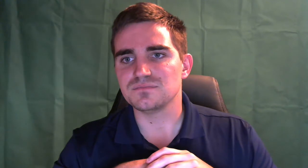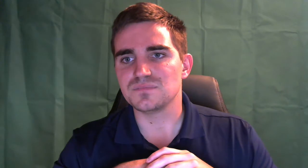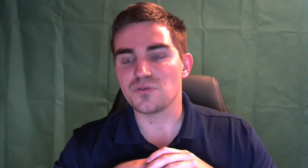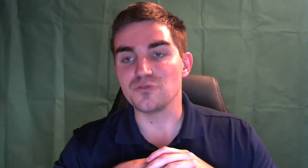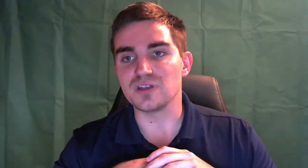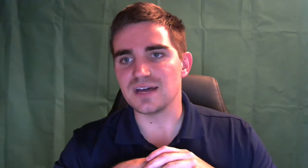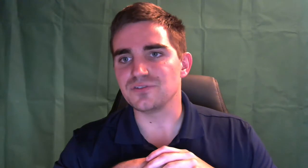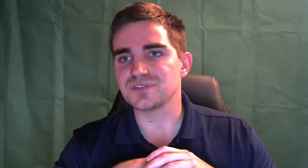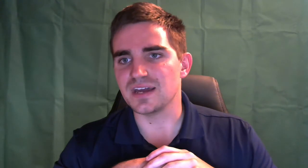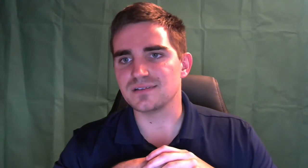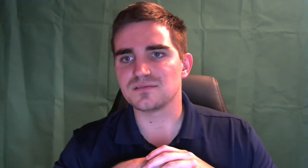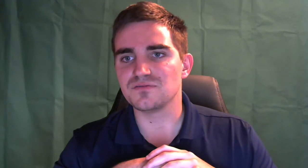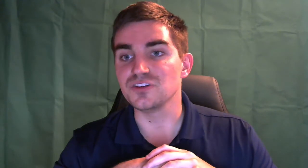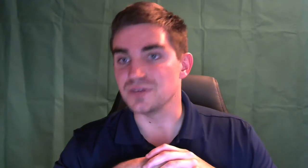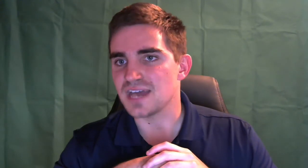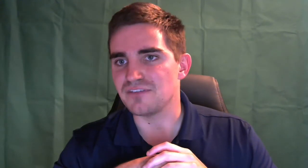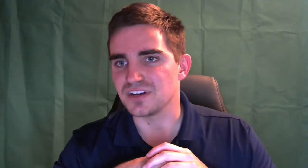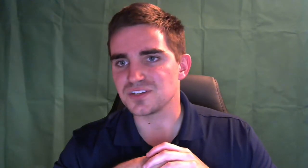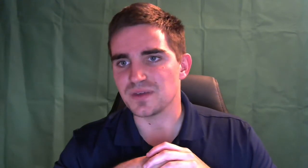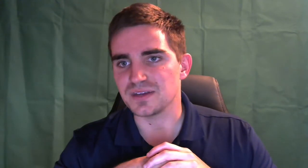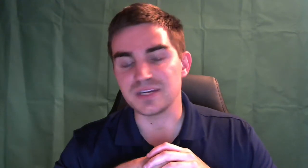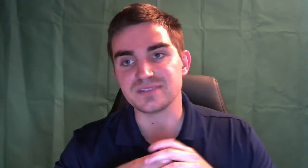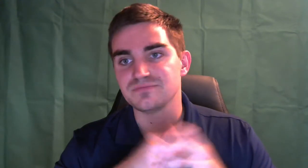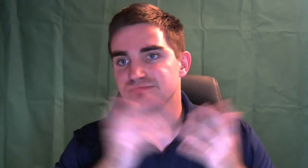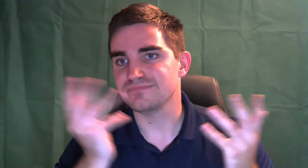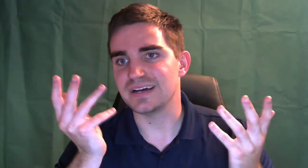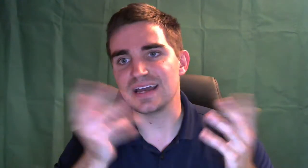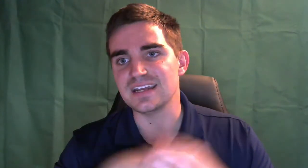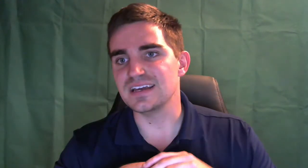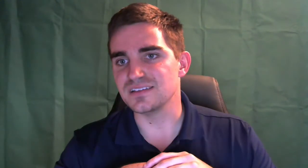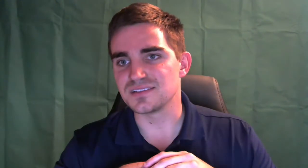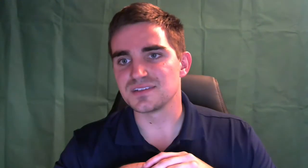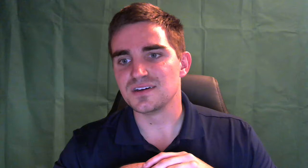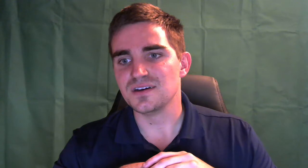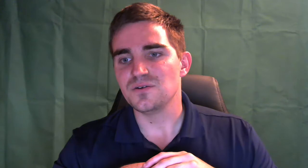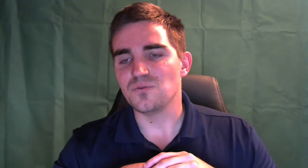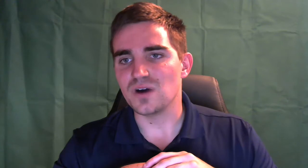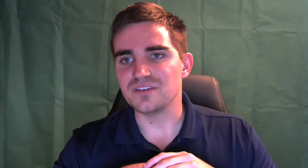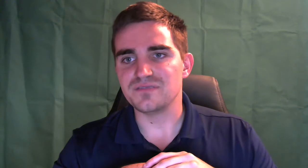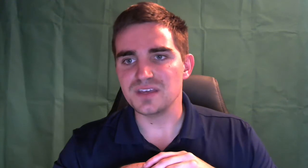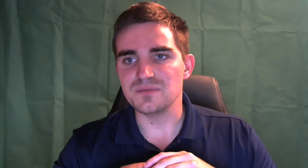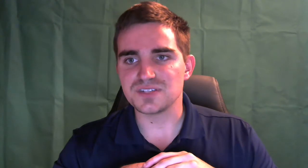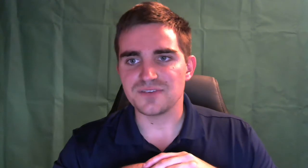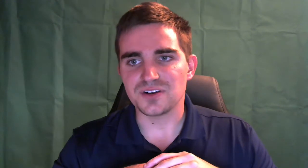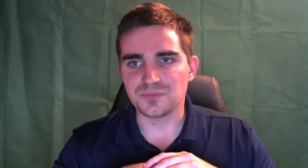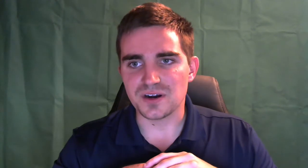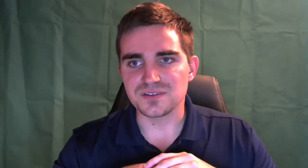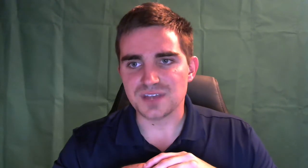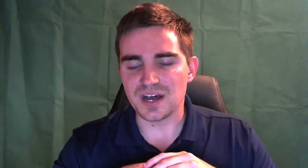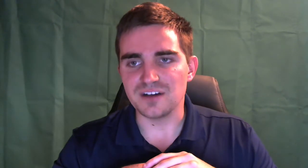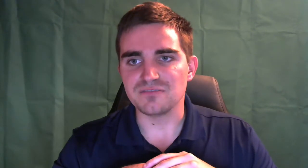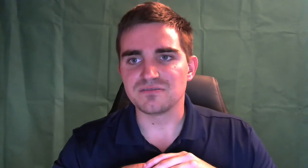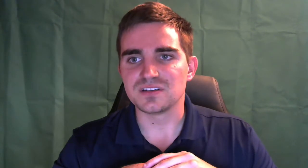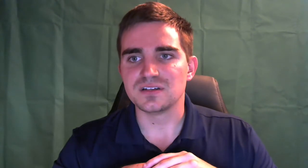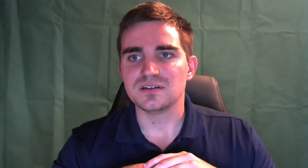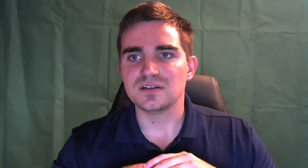through the levels and fluent at fingerspelling, because, again, it is one of the most difficult parts of American